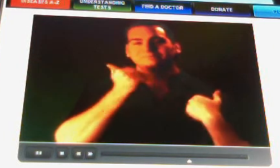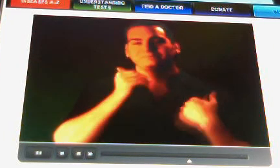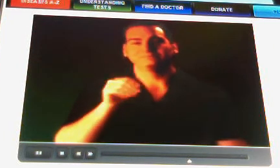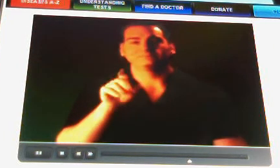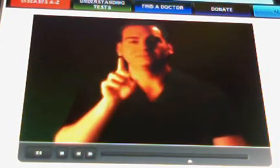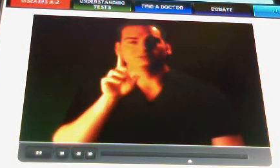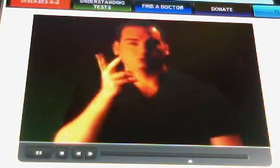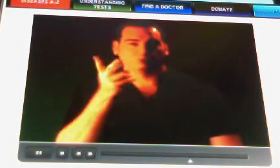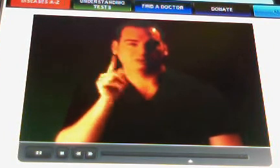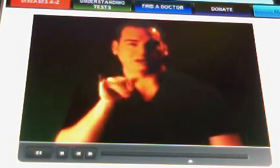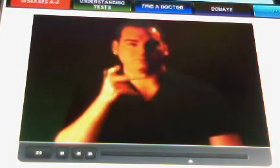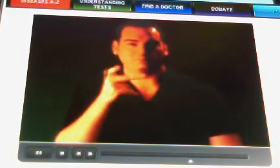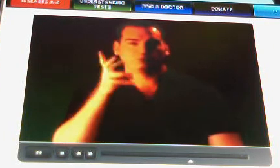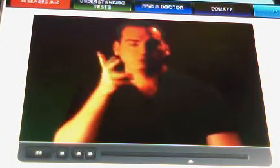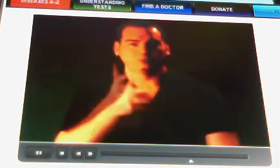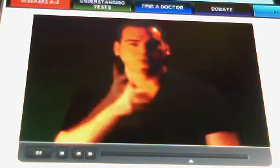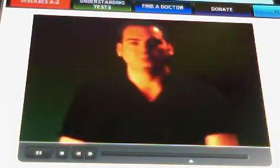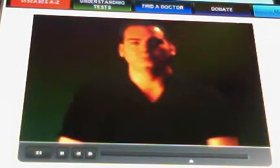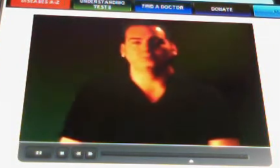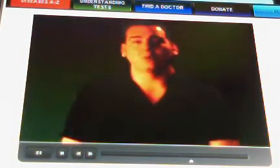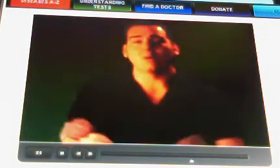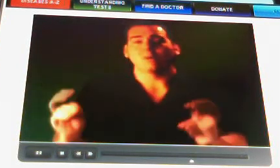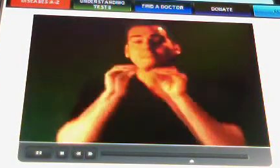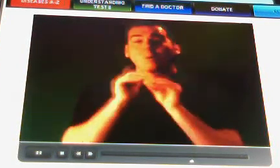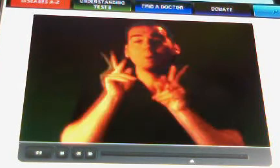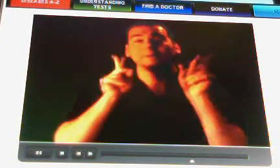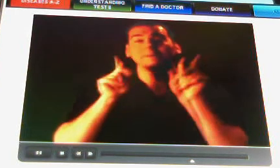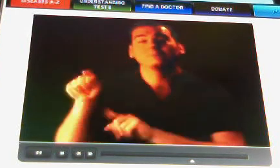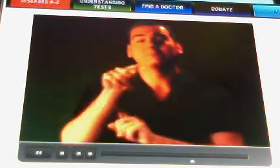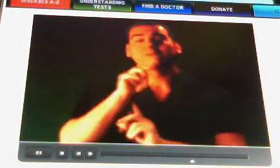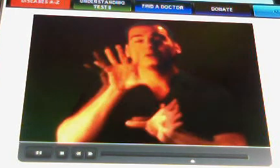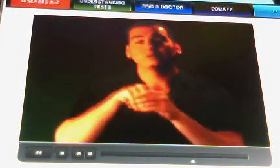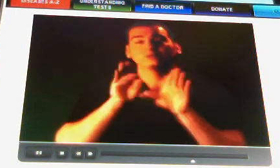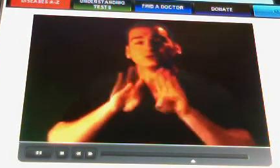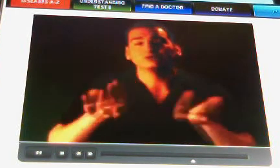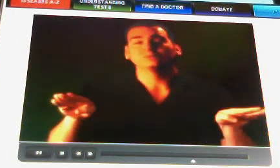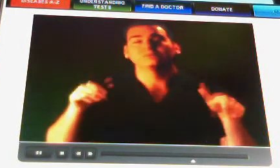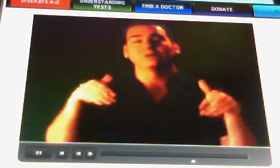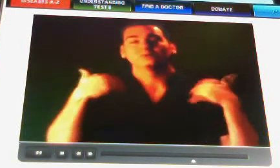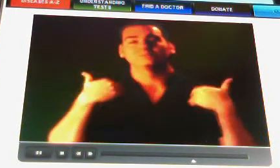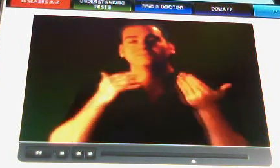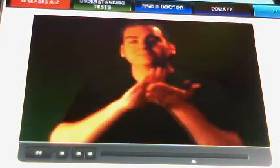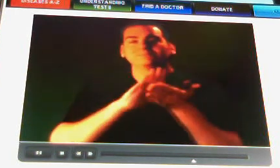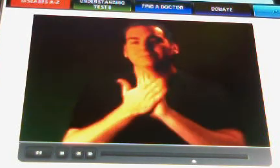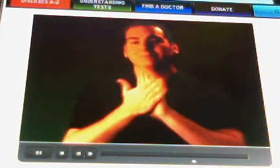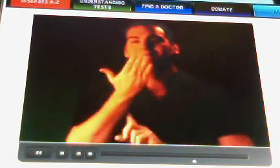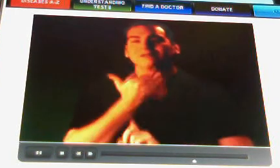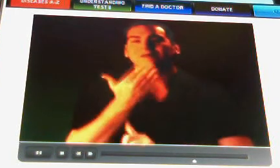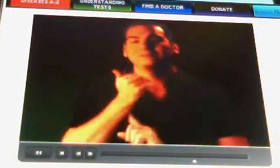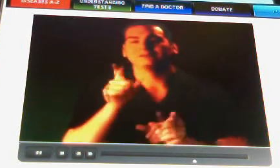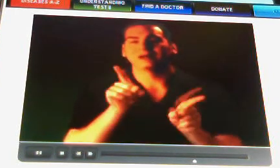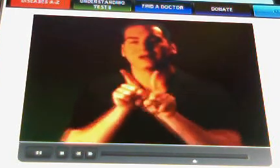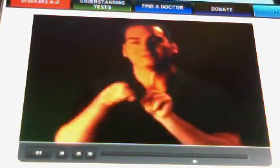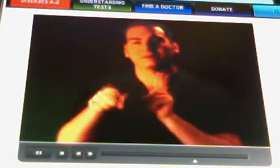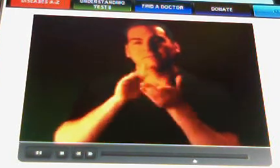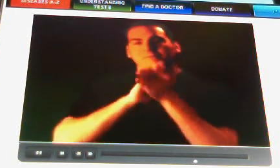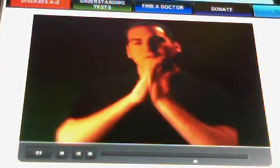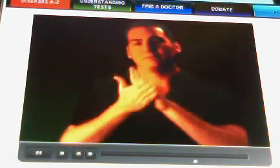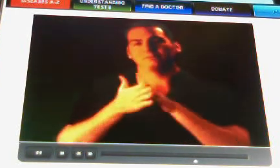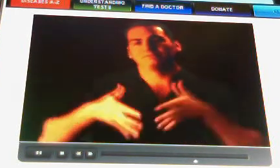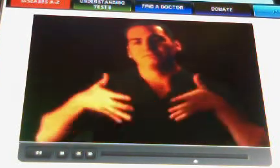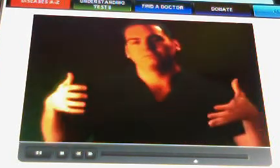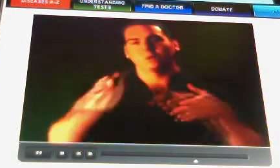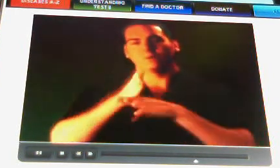or people who have had large babies or developed just diabetes during pregnancy.